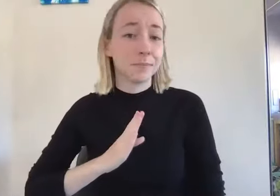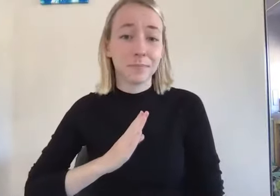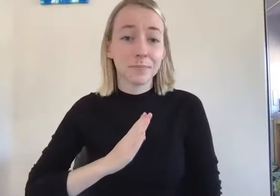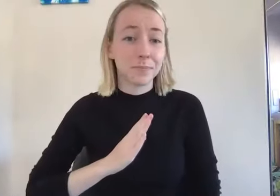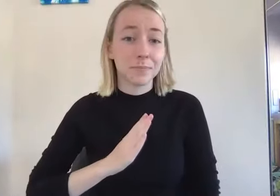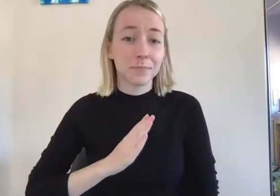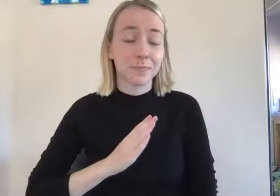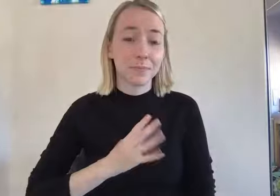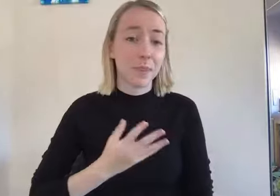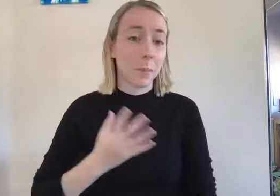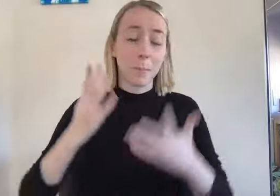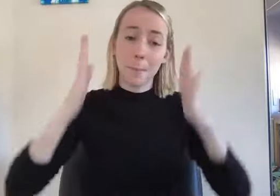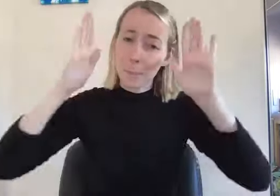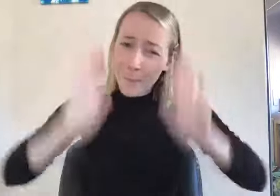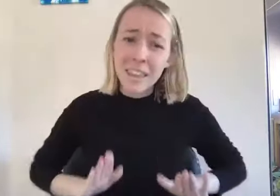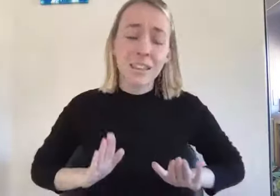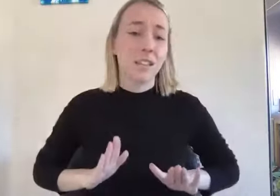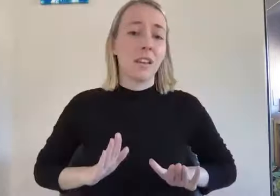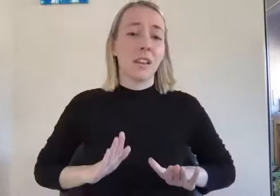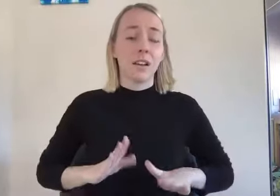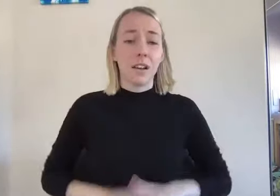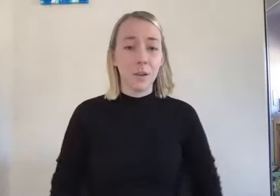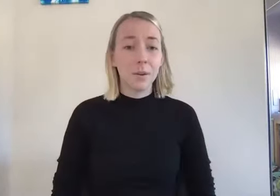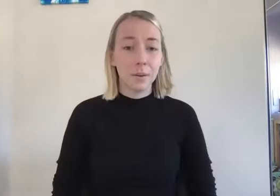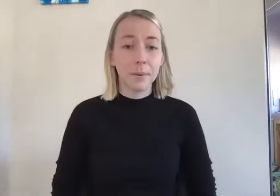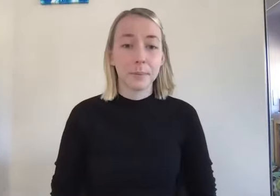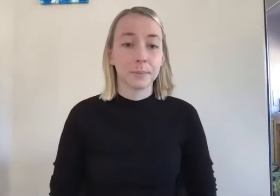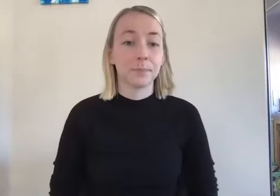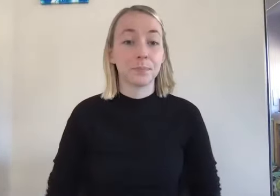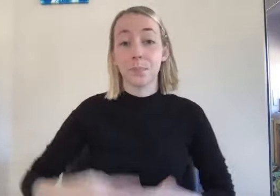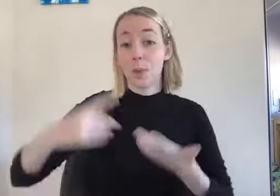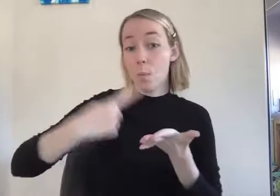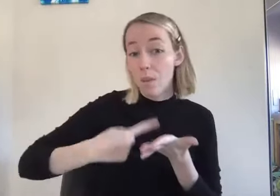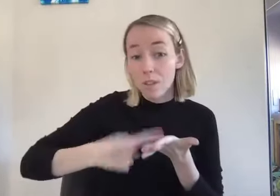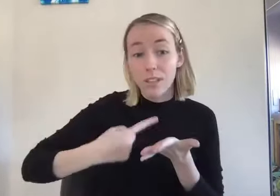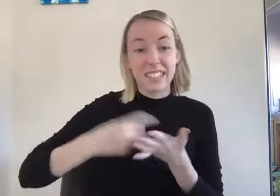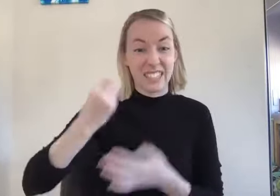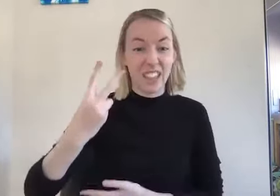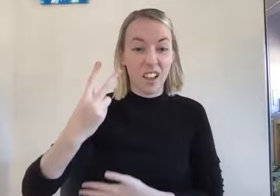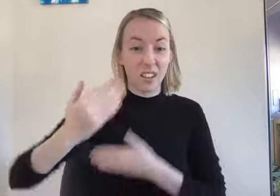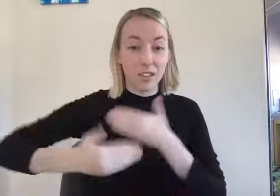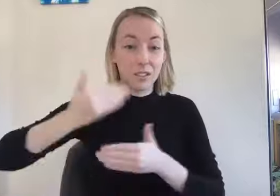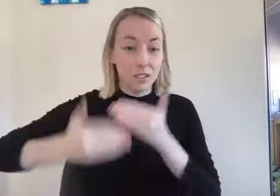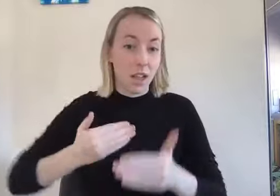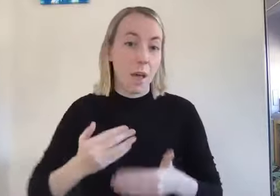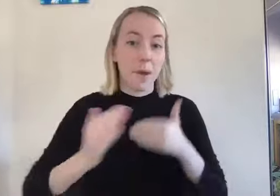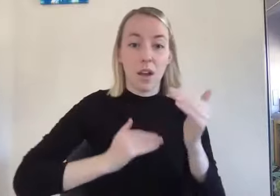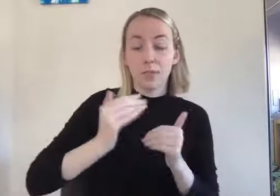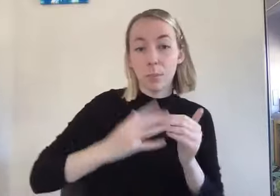of that we call God. I mean, undeniably. We talk about the second step and we talk about